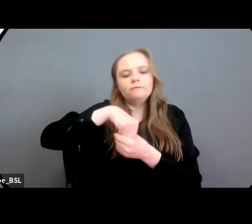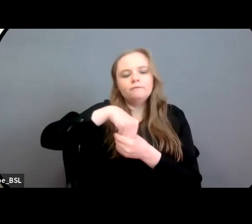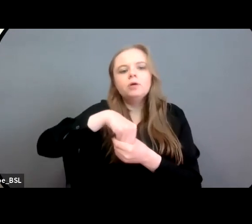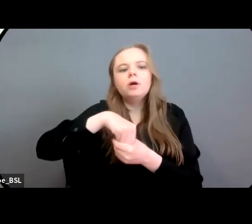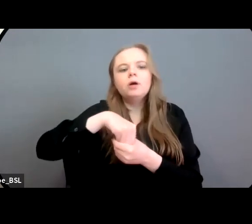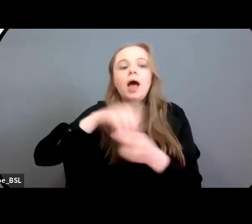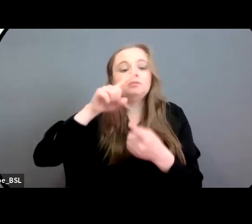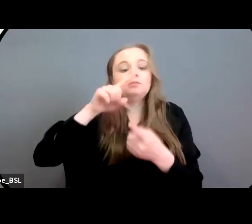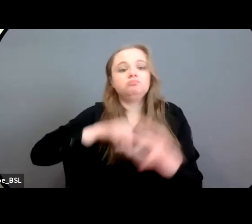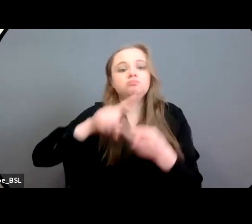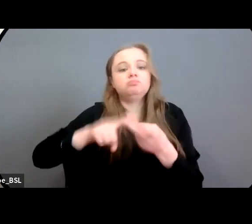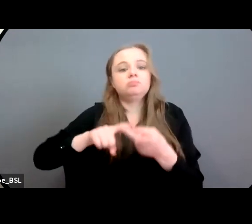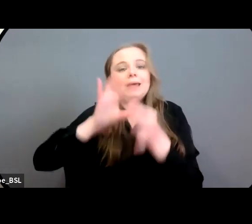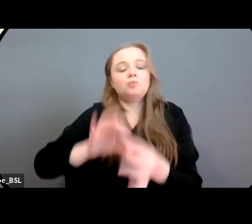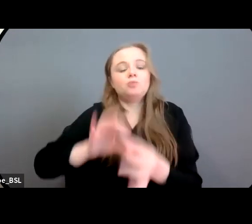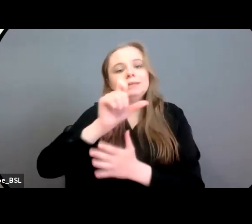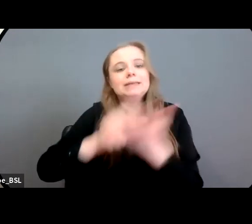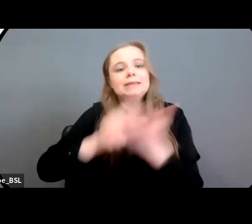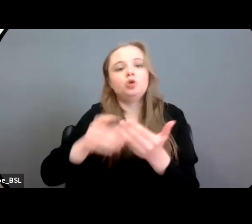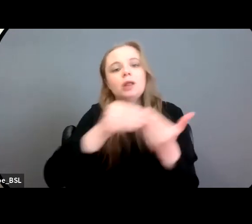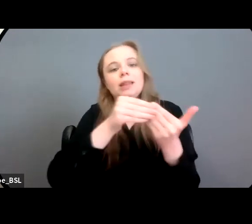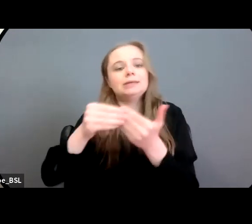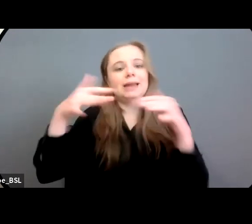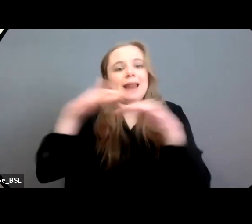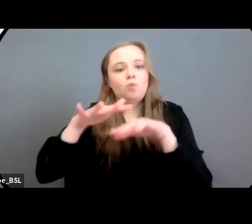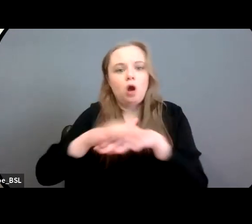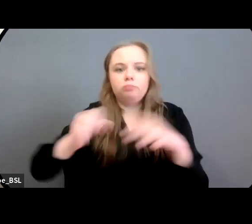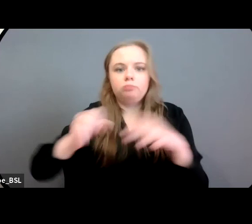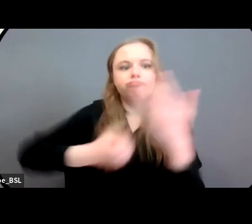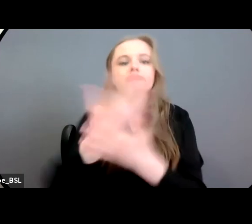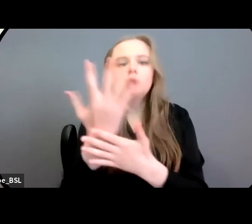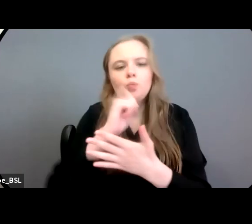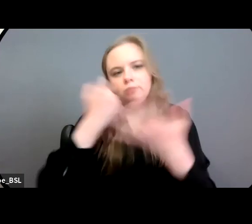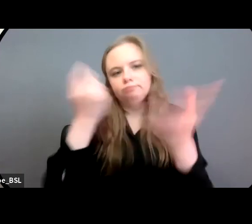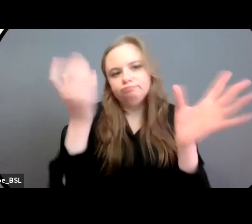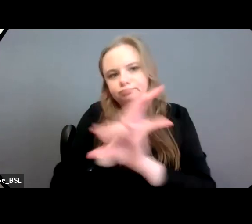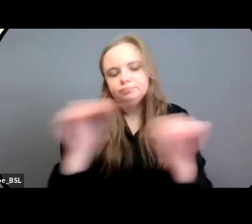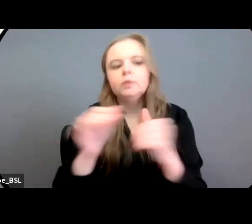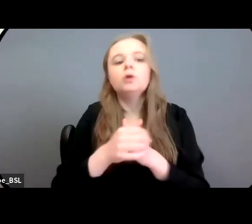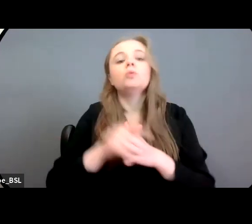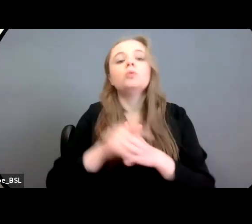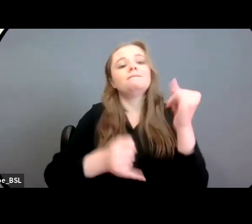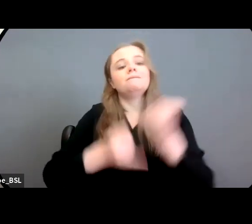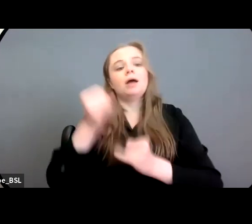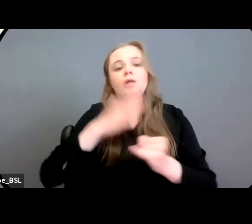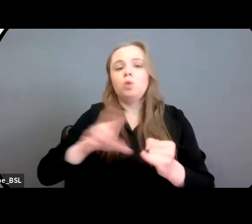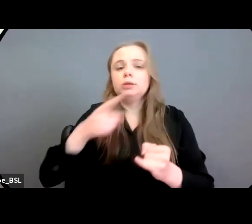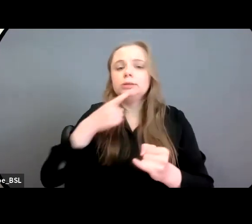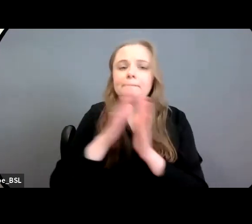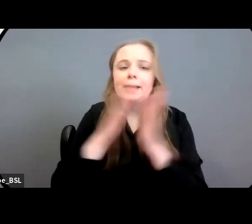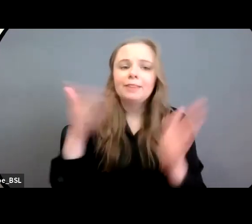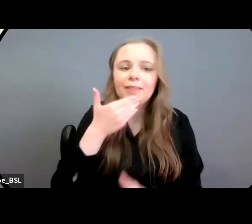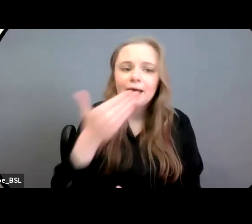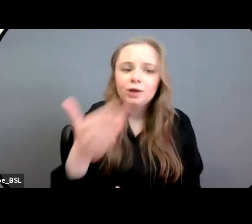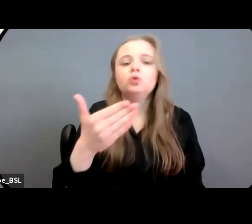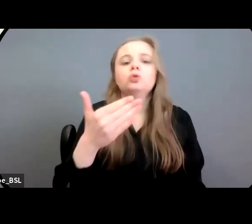of the Disabled Leaders Network as well, as we'd love to welcome you to that. So finally, really a huge thank you from me to Kate, who did